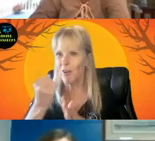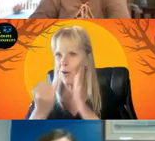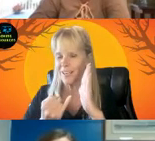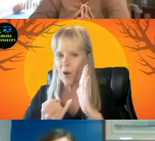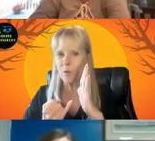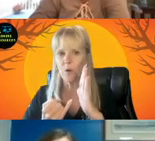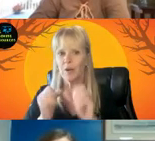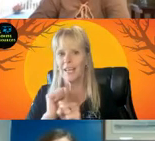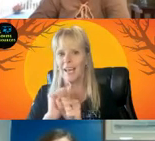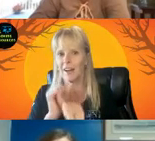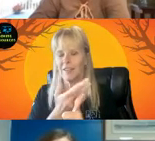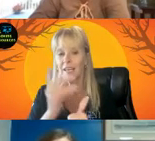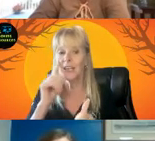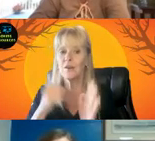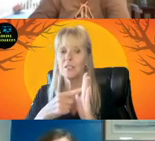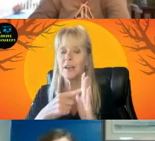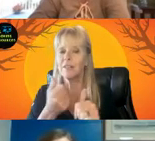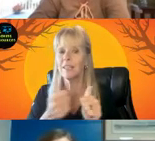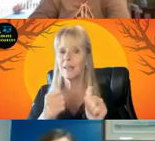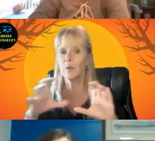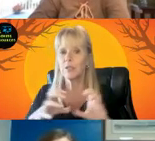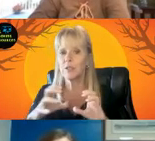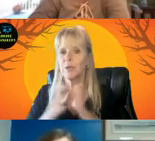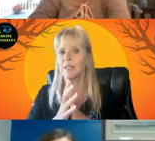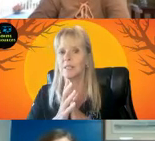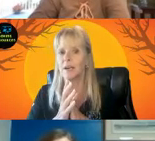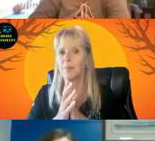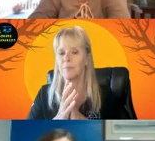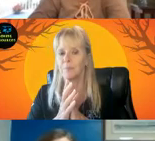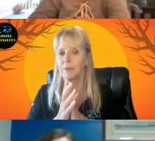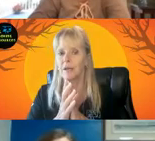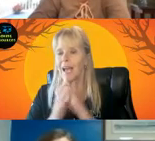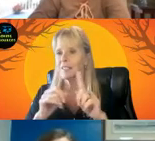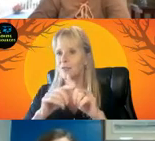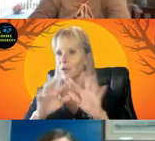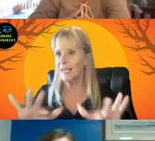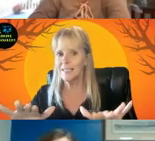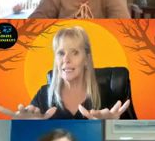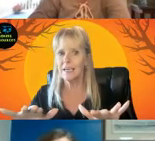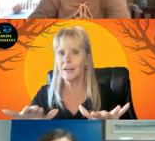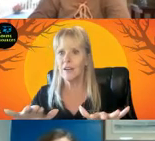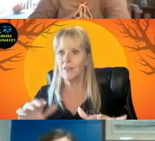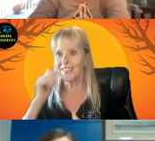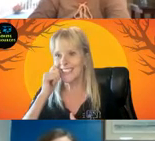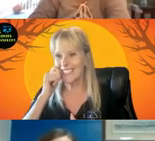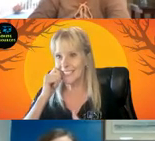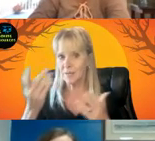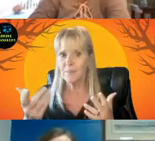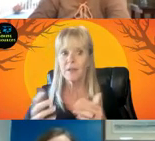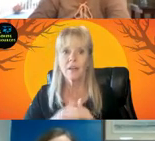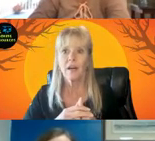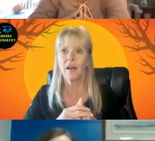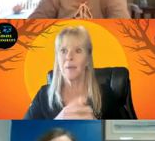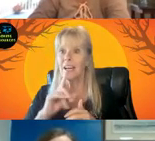up with the artwork and everything. And notice everything that we do is has a variety of